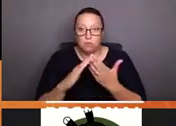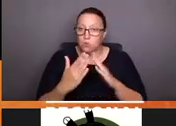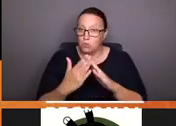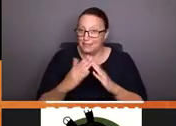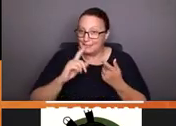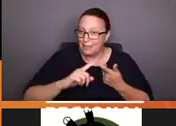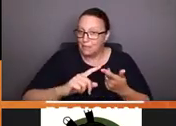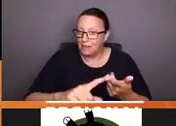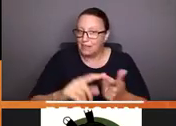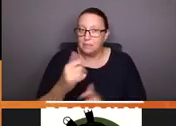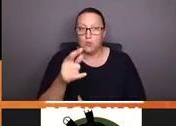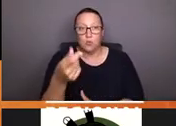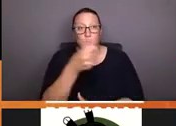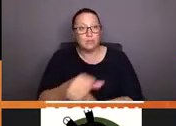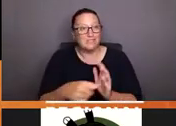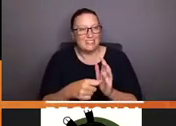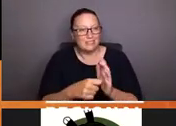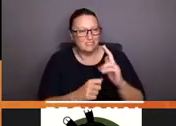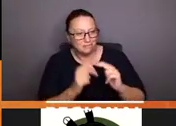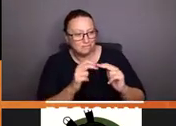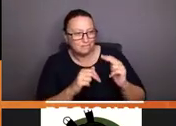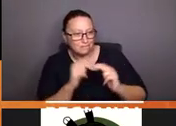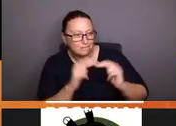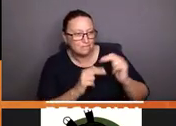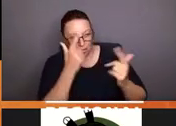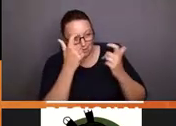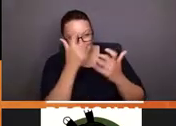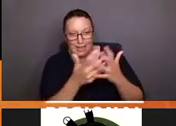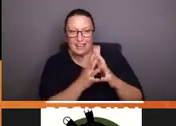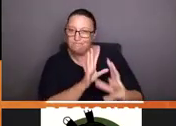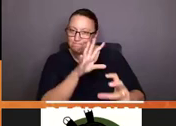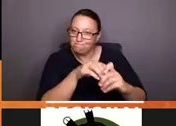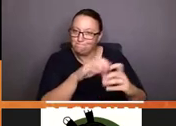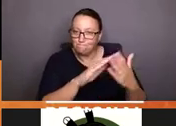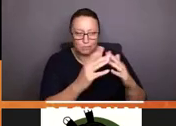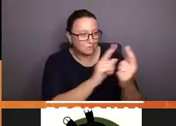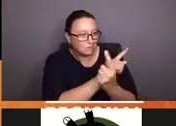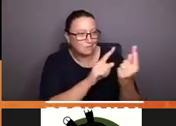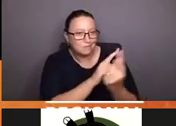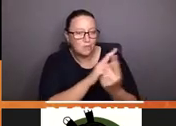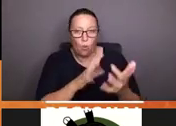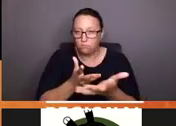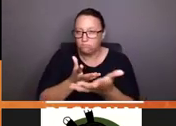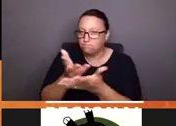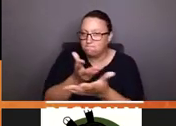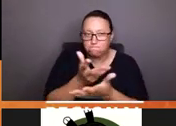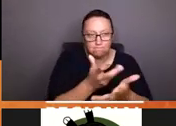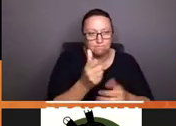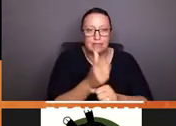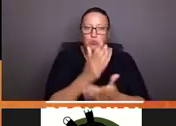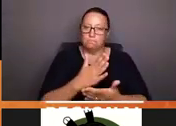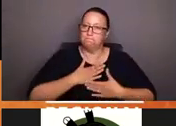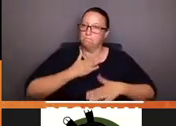to spend time developing ideas in the community or undertaking consultation in order to ensure your practice is